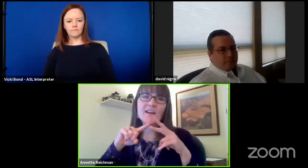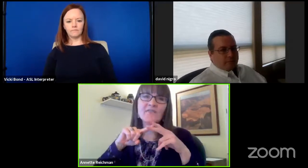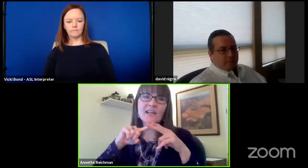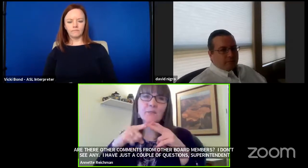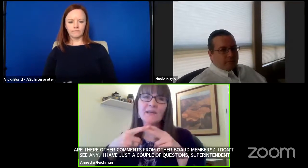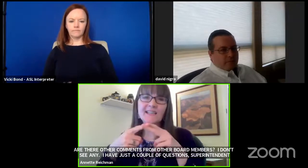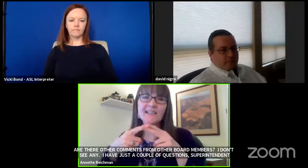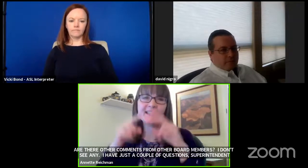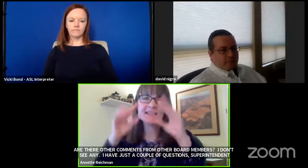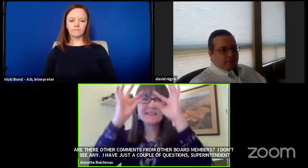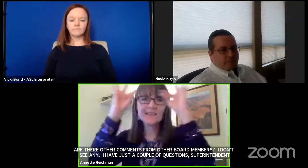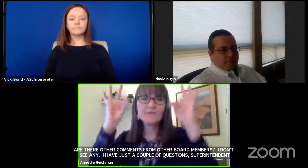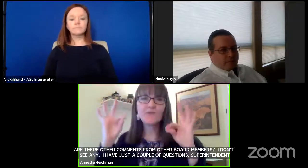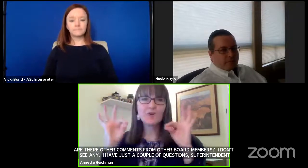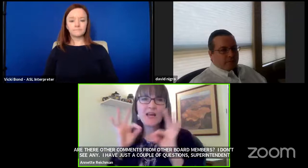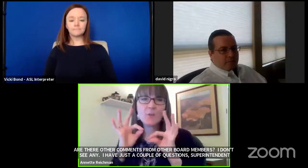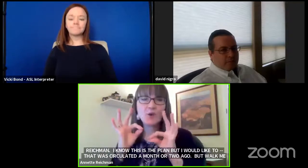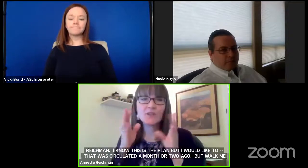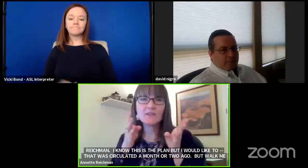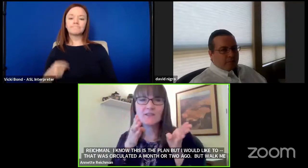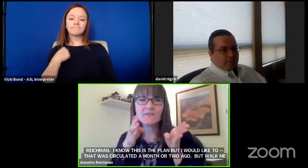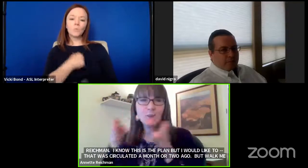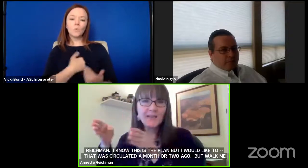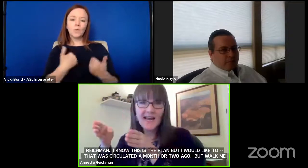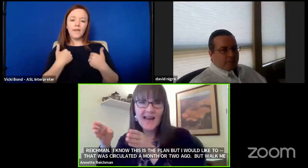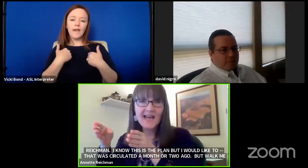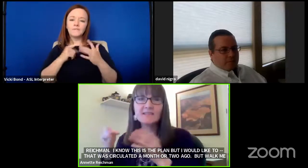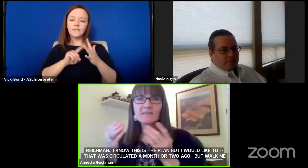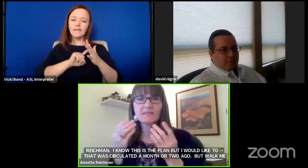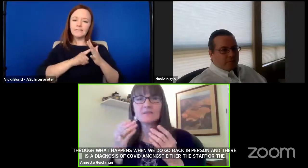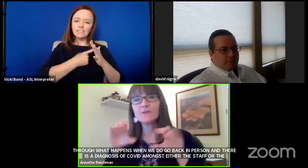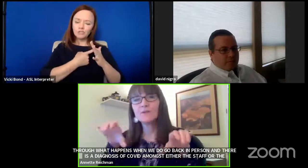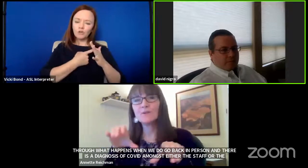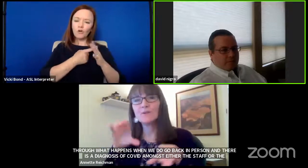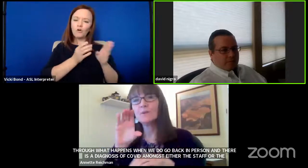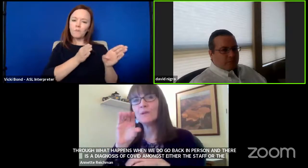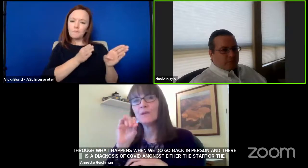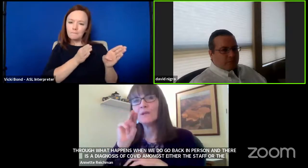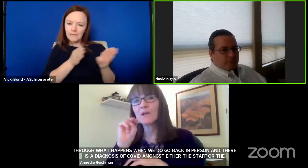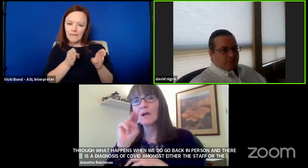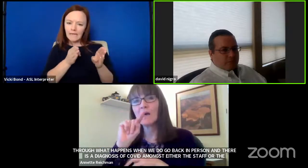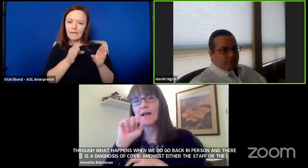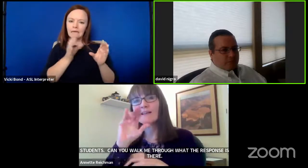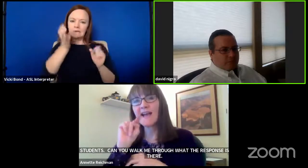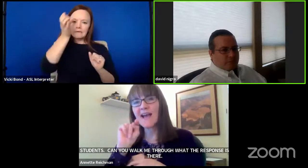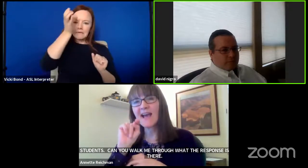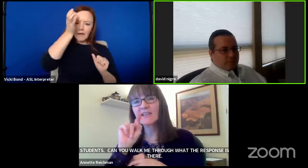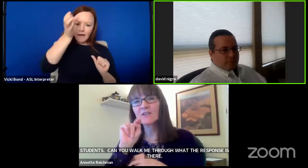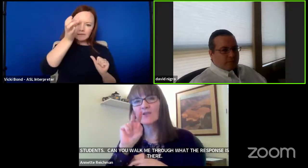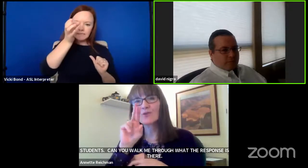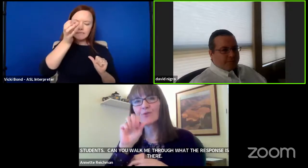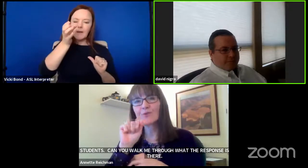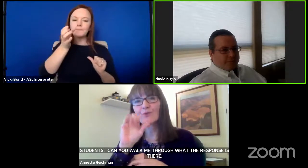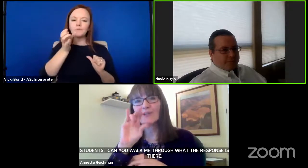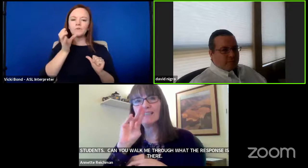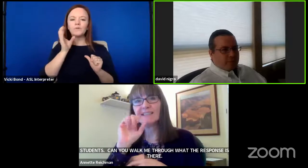We have a beginnings of a framework of a plan to do